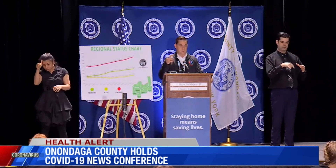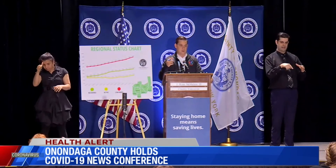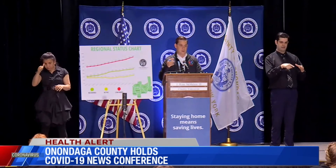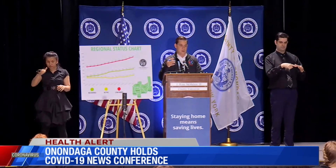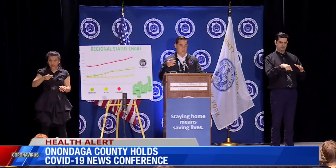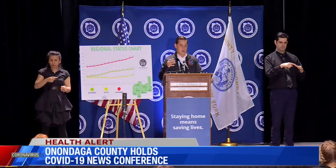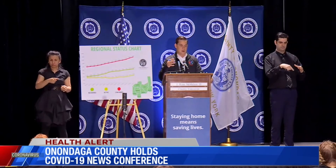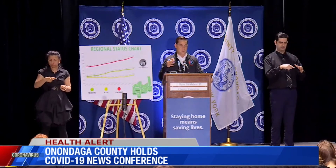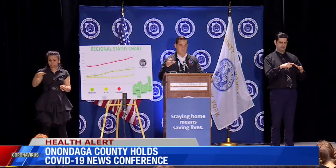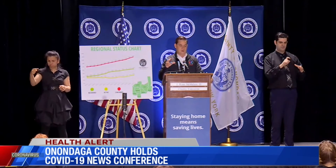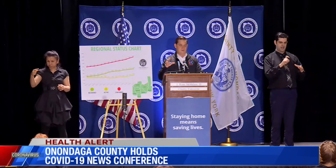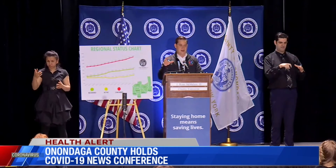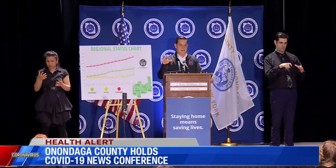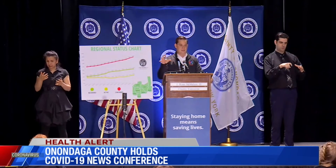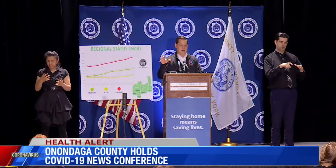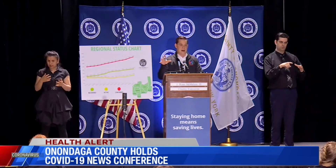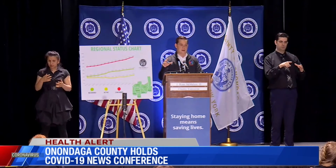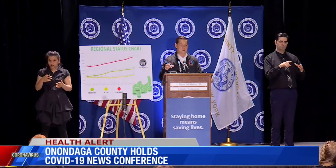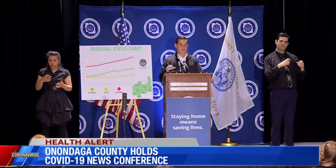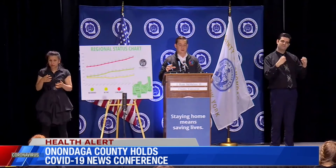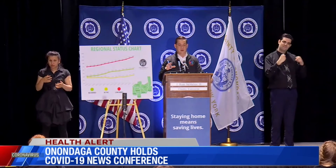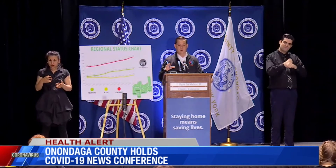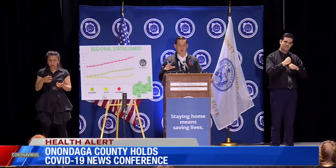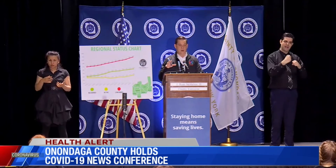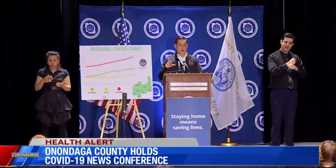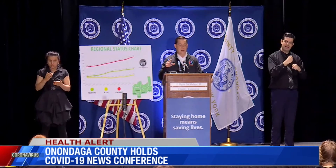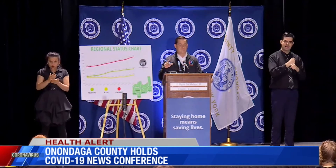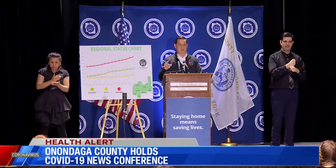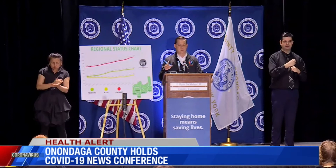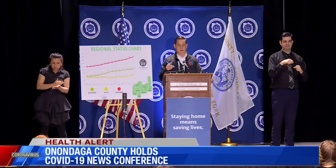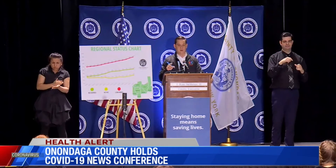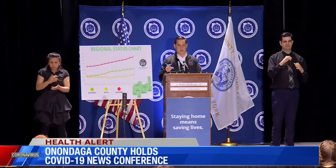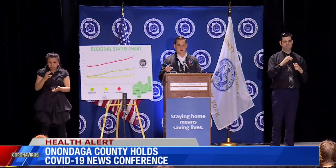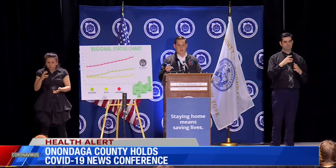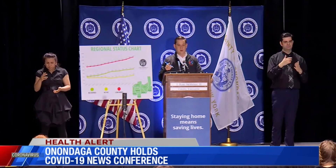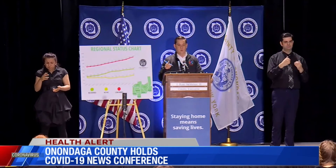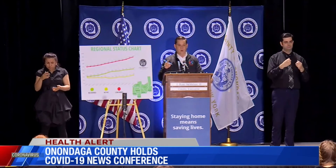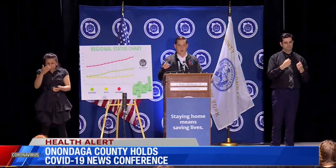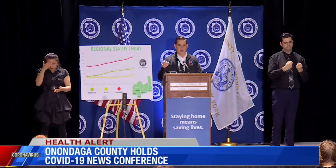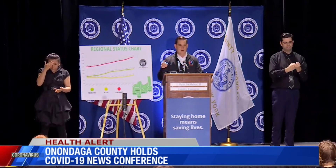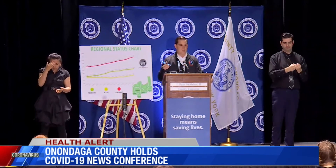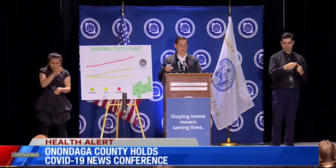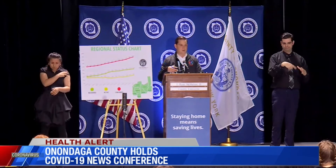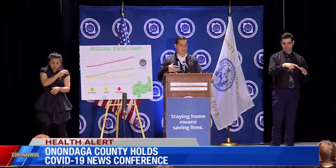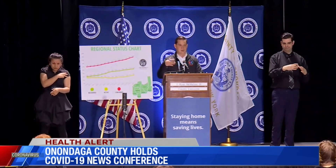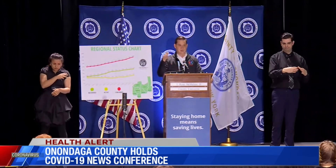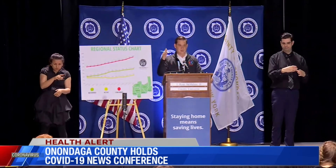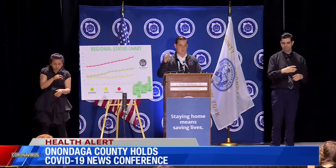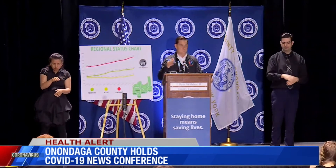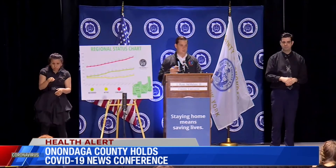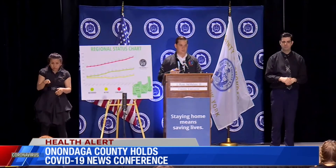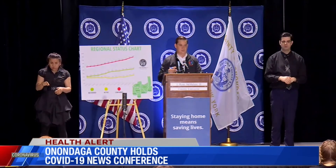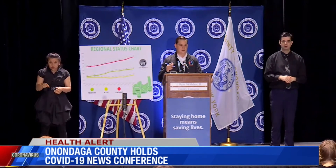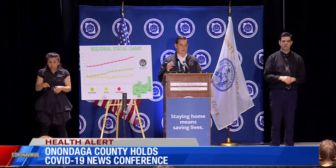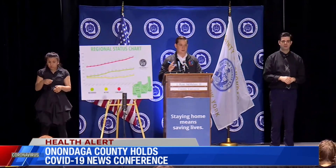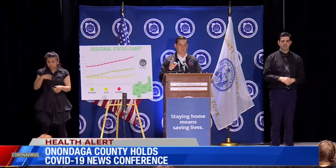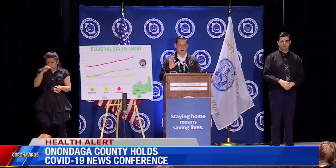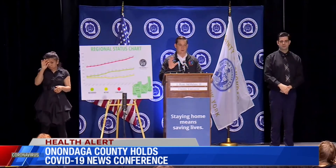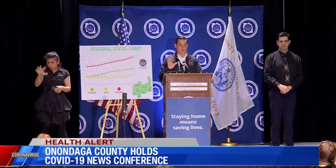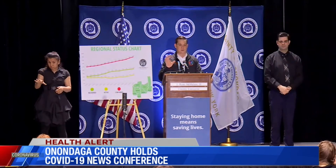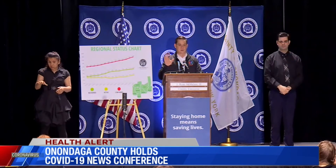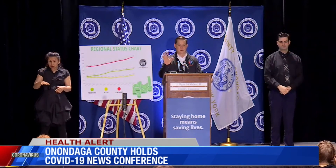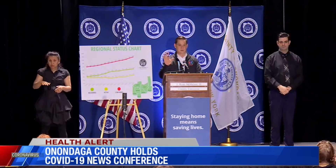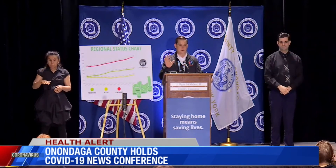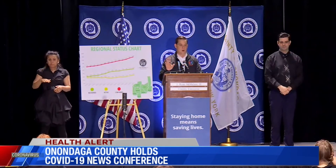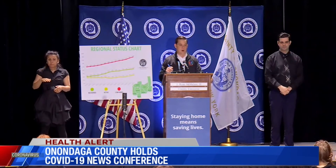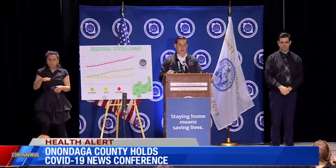fight this and find these pockets. And we're going to have, this is the other thing, we're going to have positive cases until the